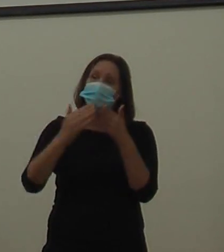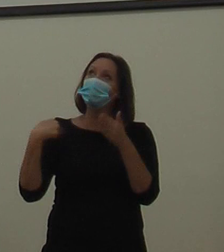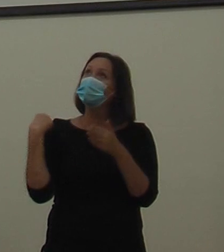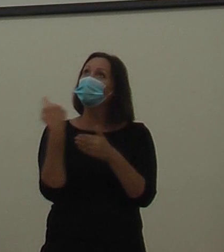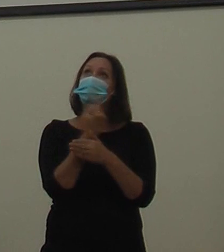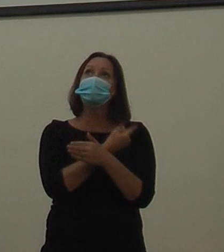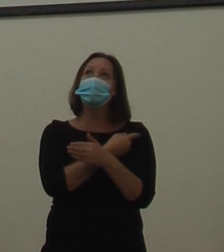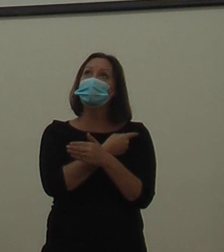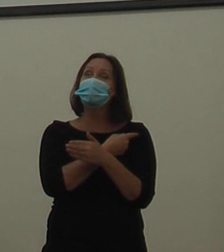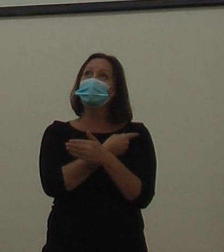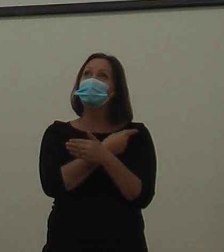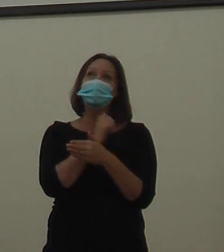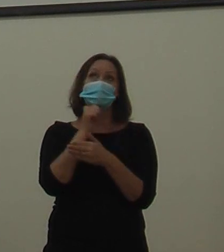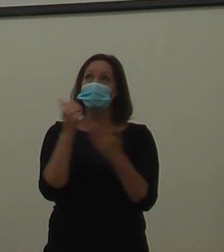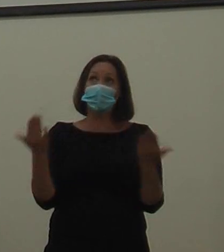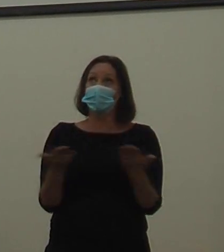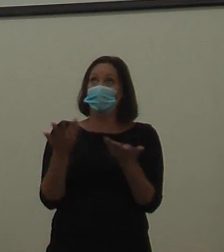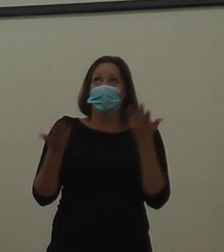not even be here.